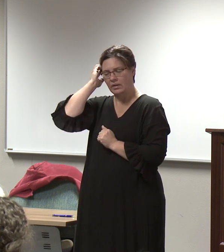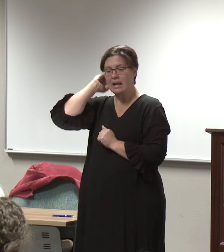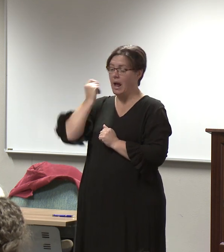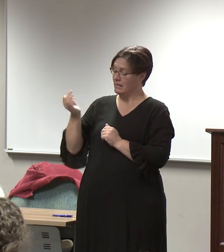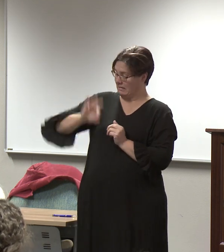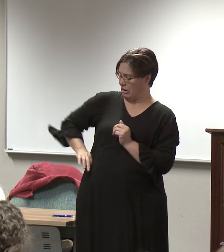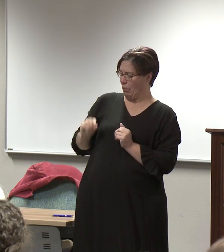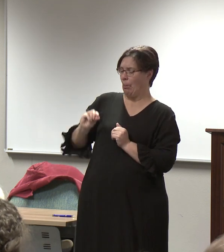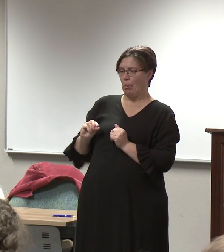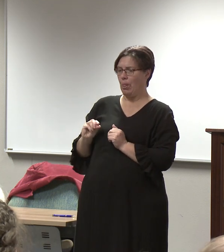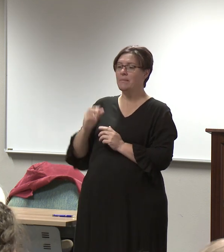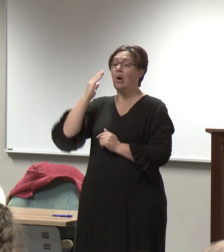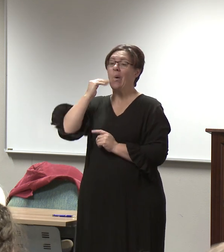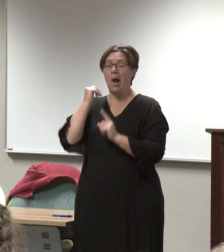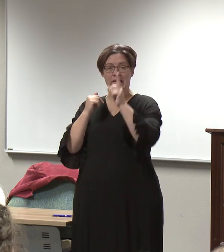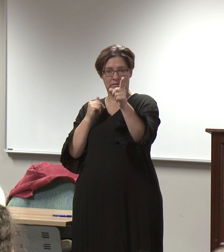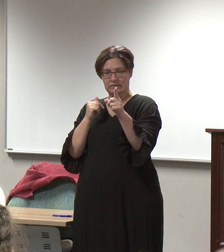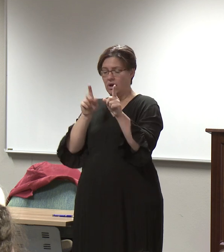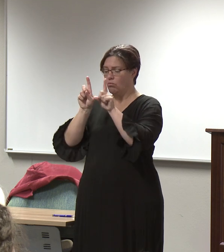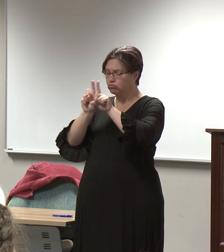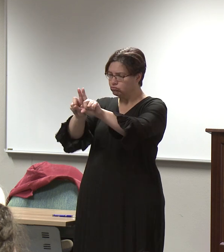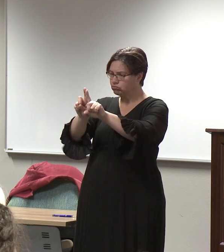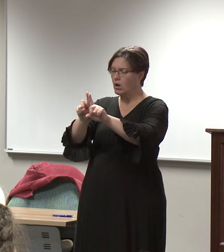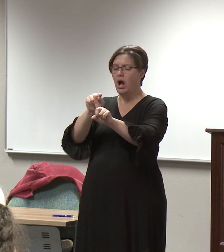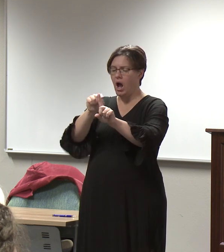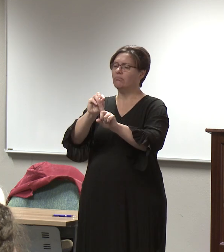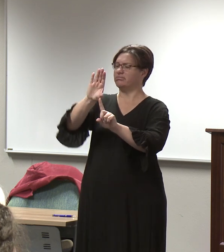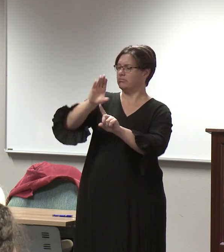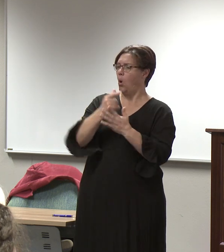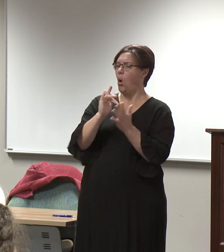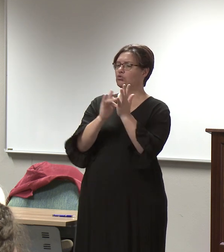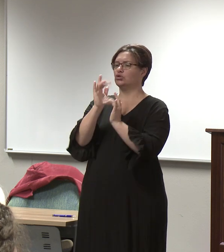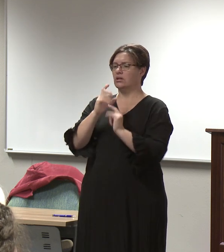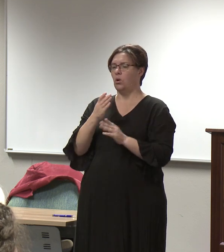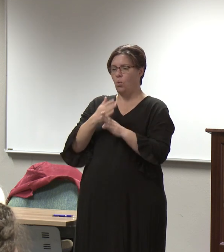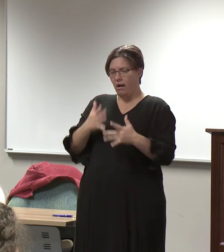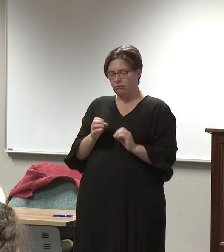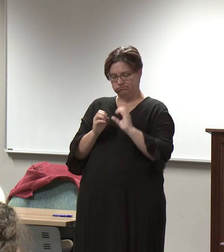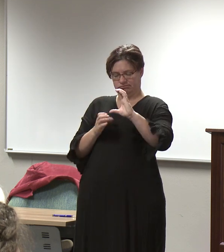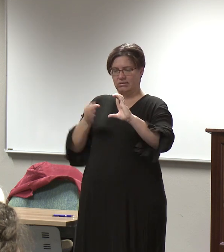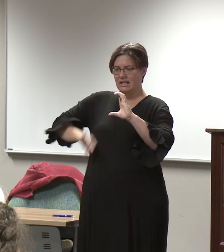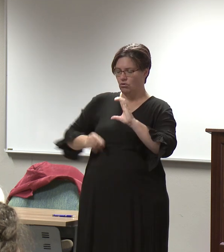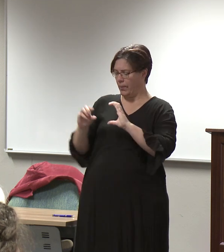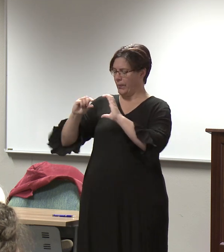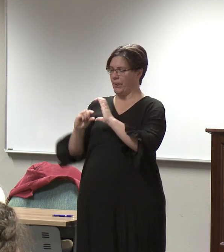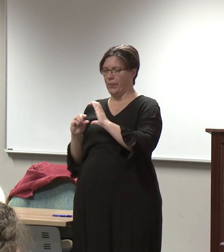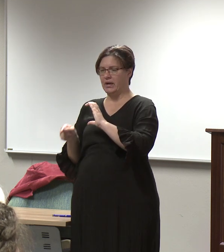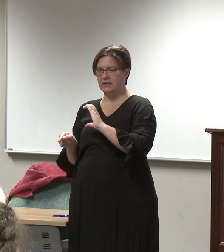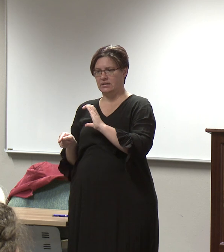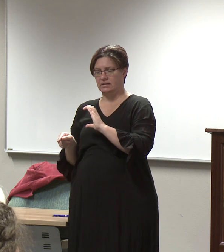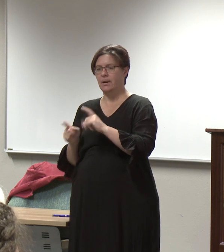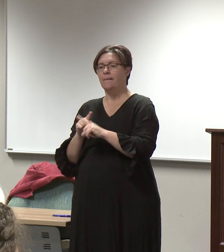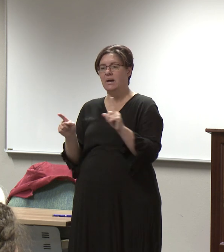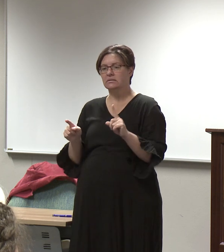much money as the white worker side by side with him or the Christian worker. So there is some exclusion, but this is what I